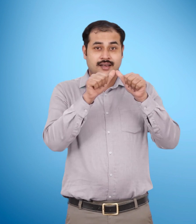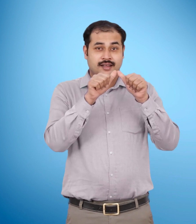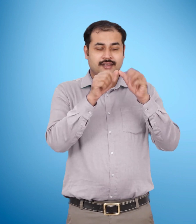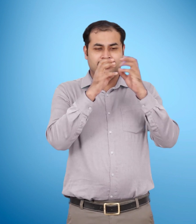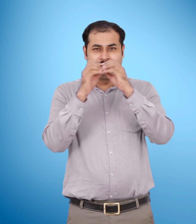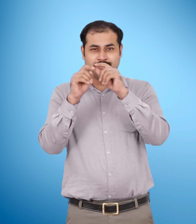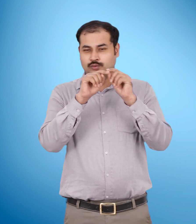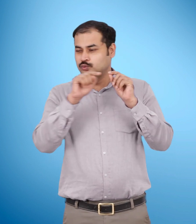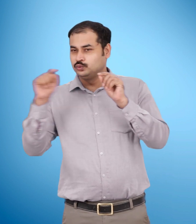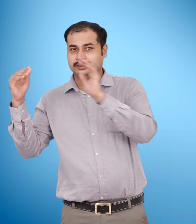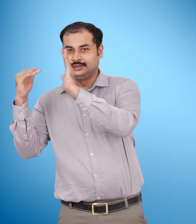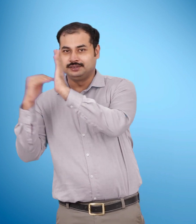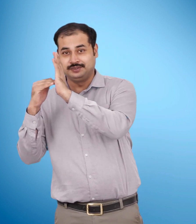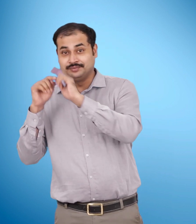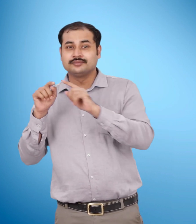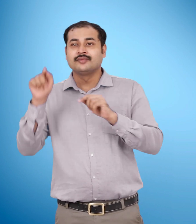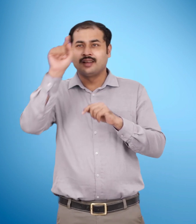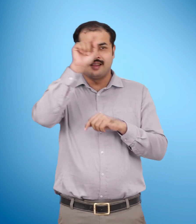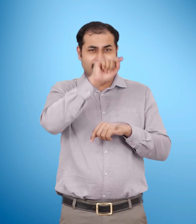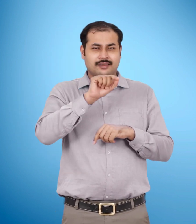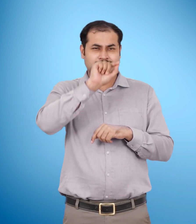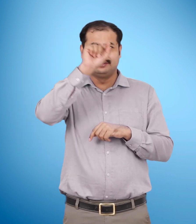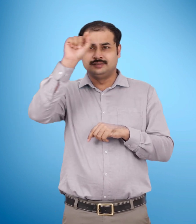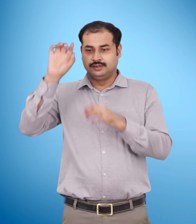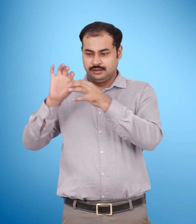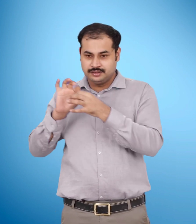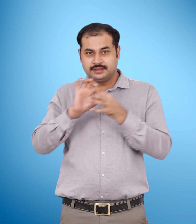Join the letters from A to Z.